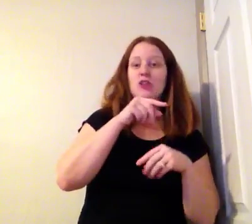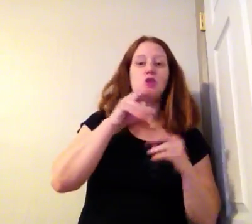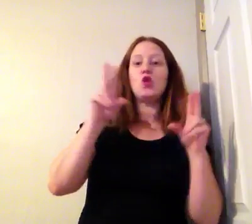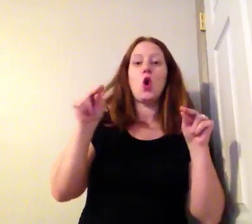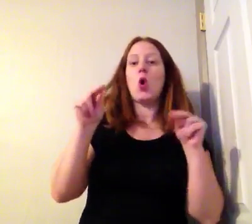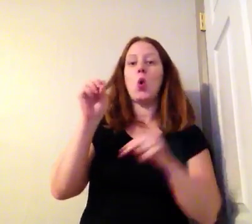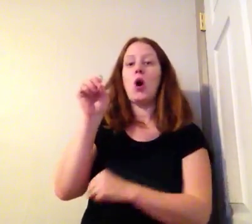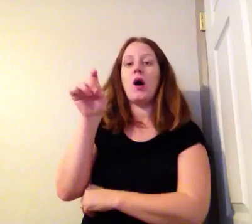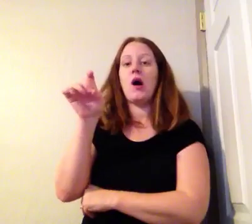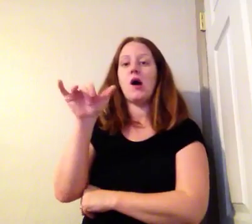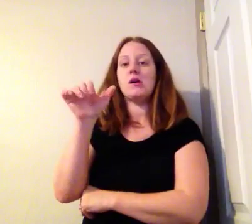oxygen?